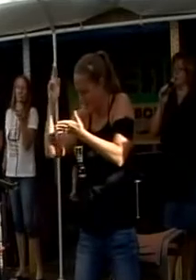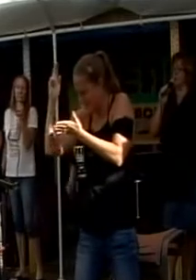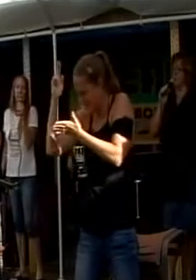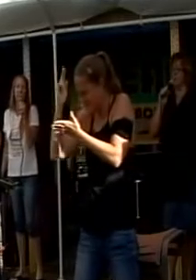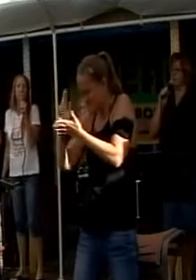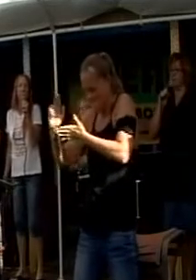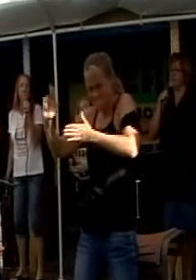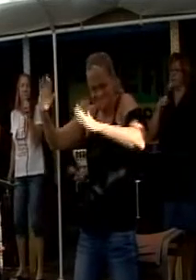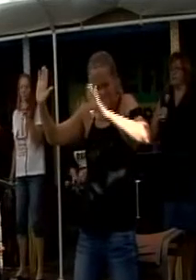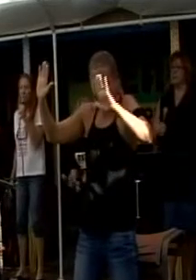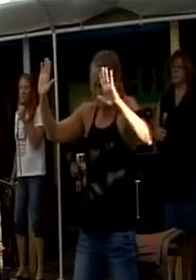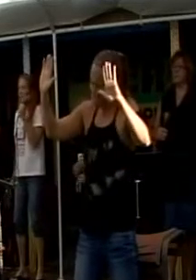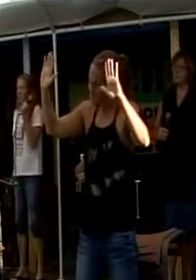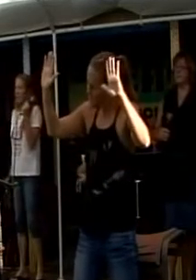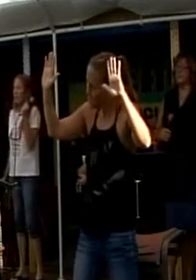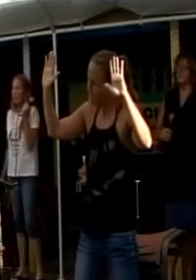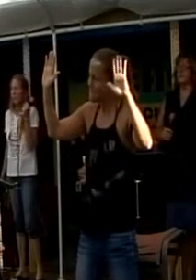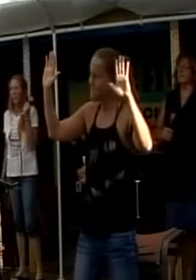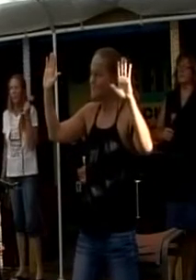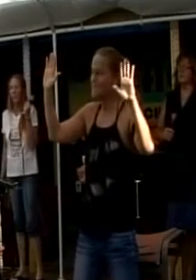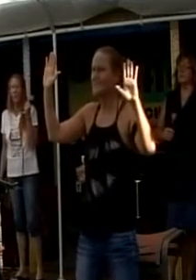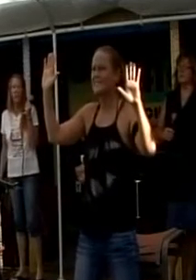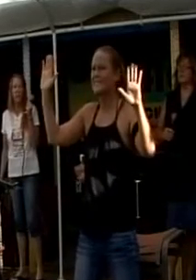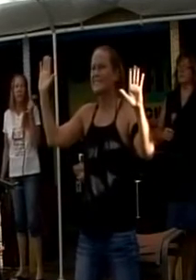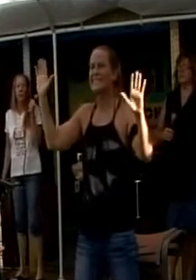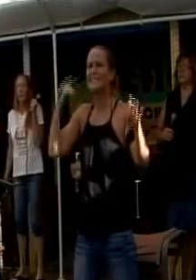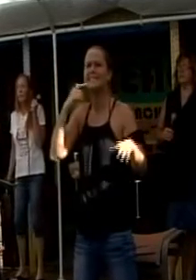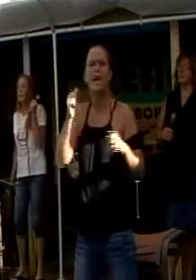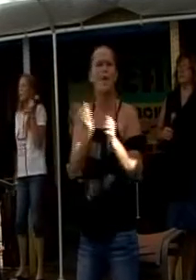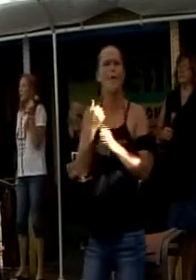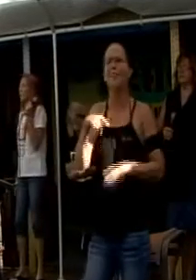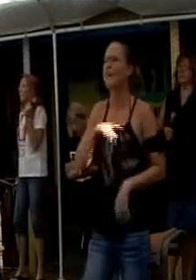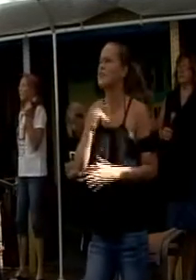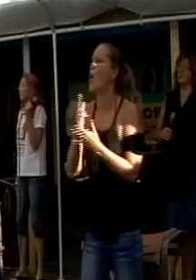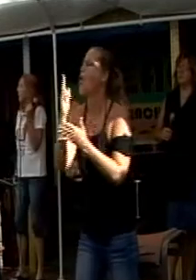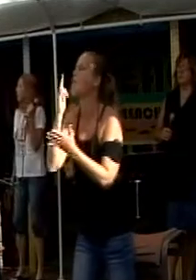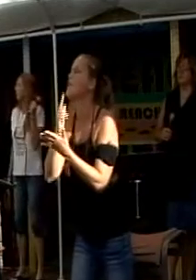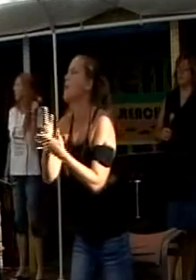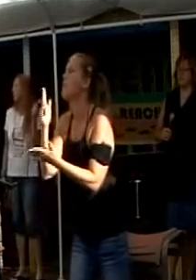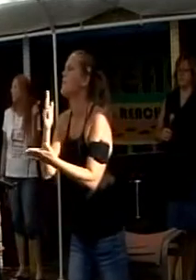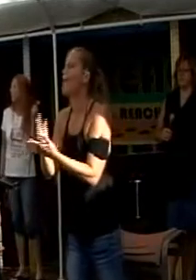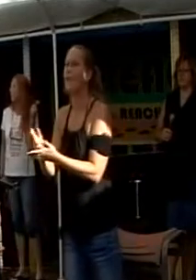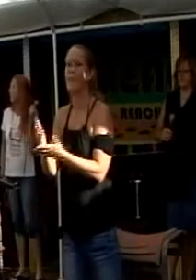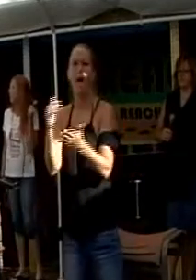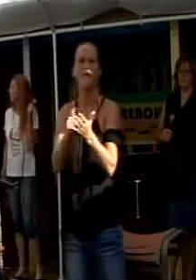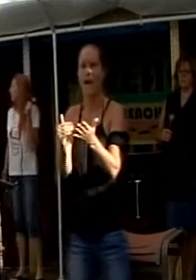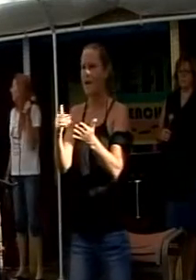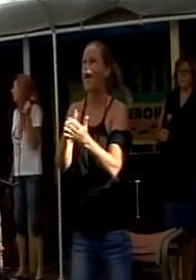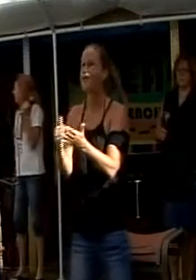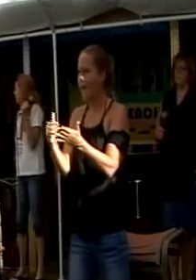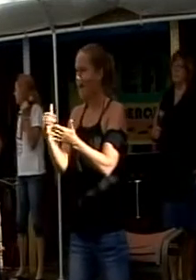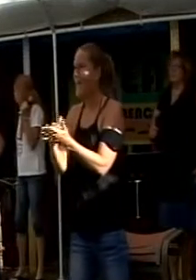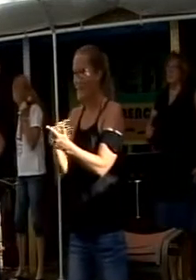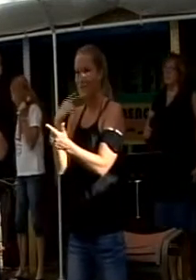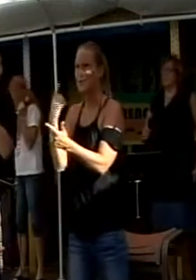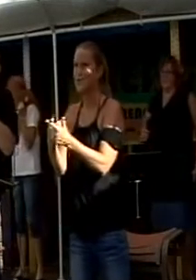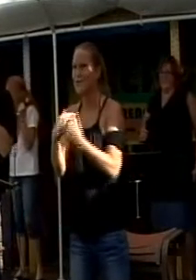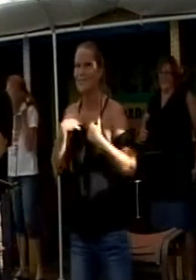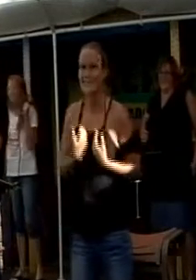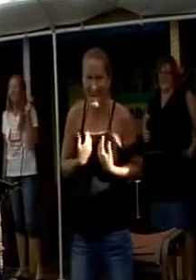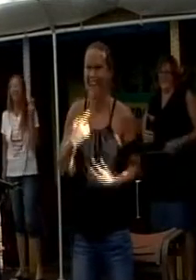holy. Say that with us three times, holy, holy, holy. Over and over and over until you get tired